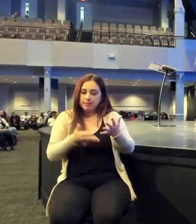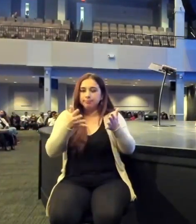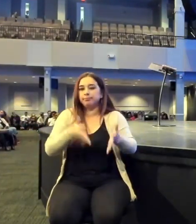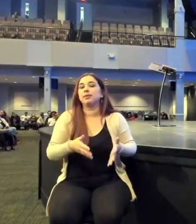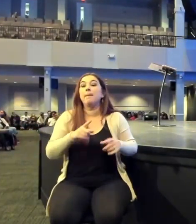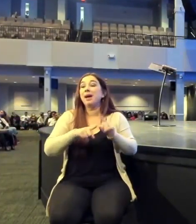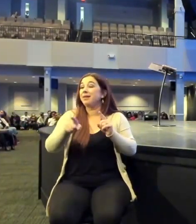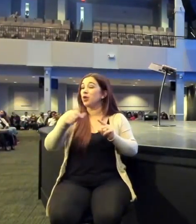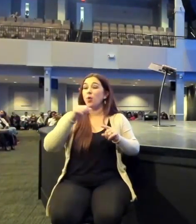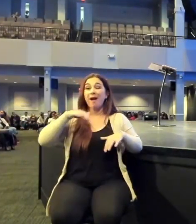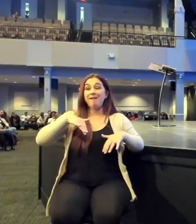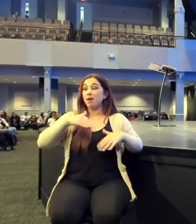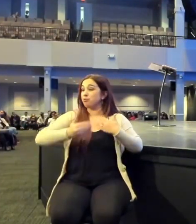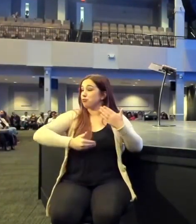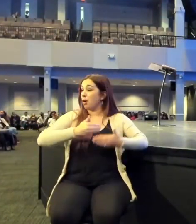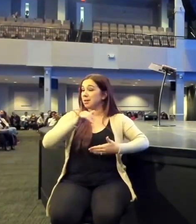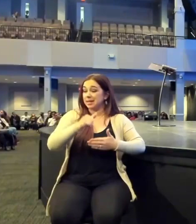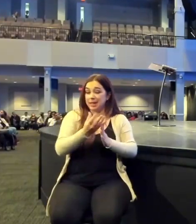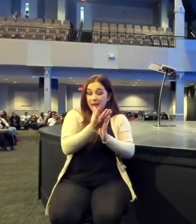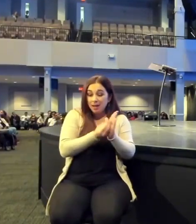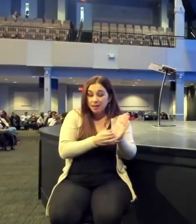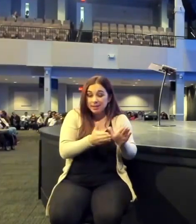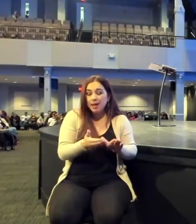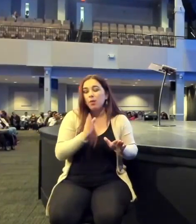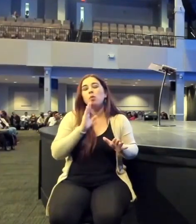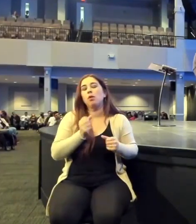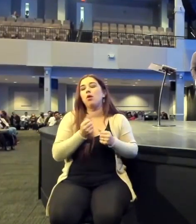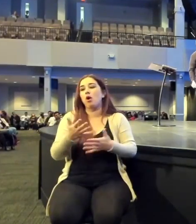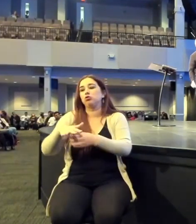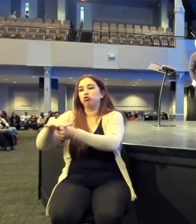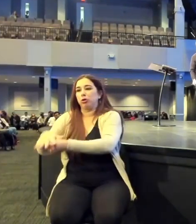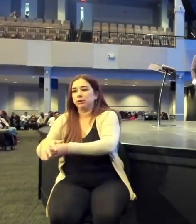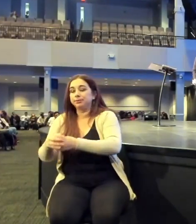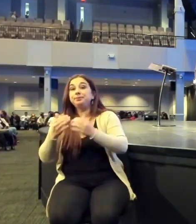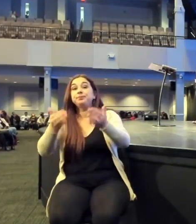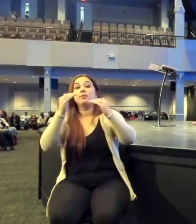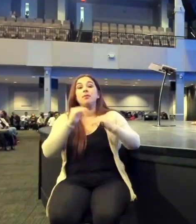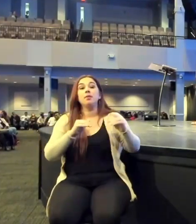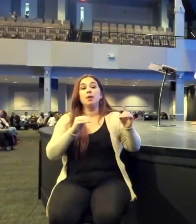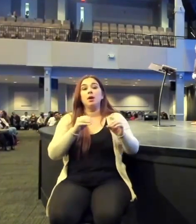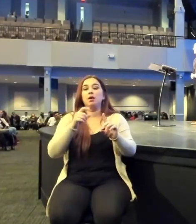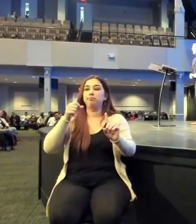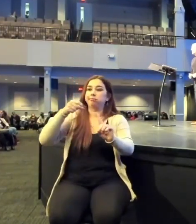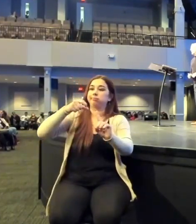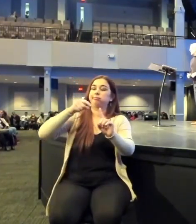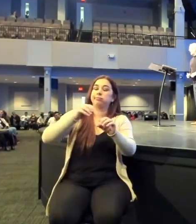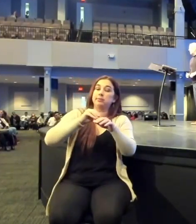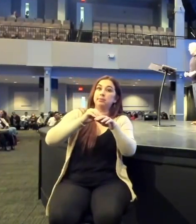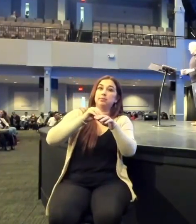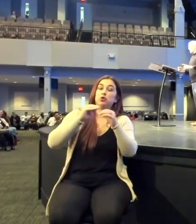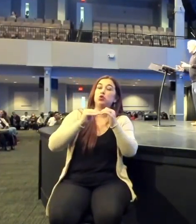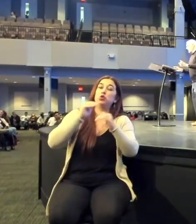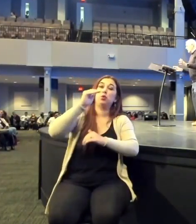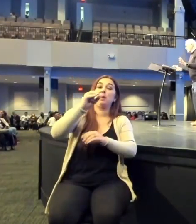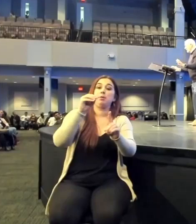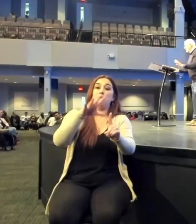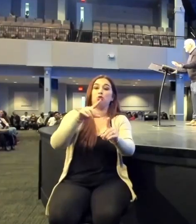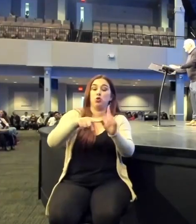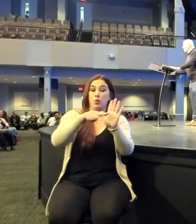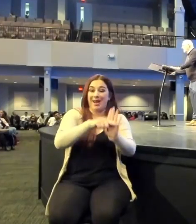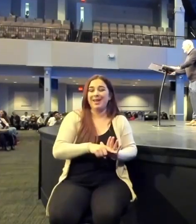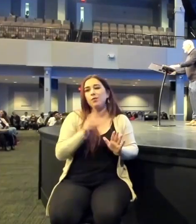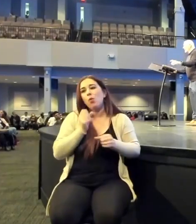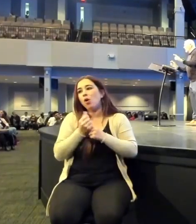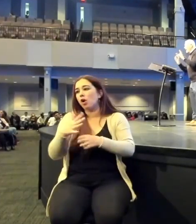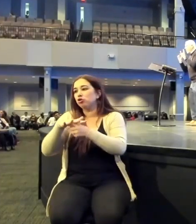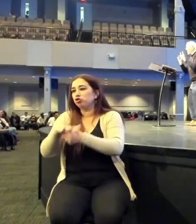unresolved loss can create opportunities for distress. Also, overexposure to negativity can cause distress in your